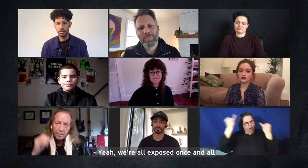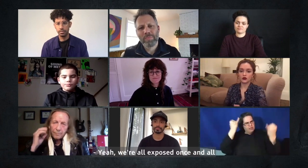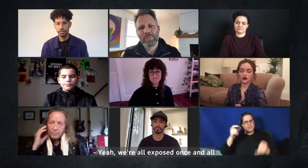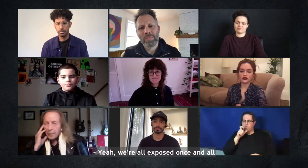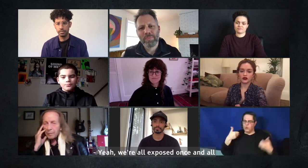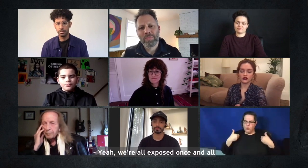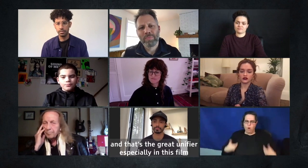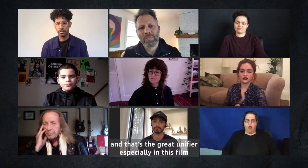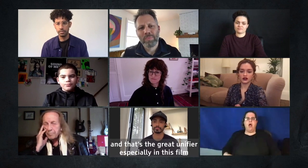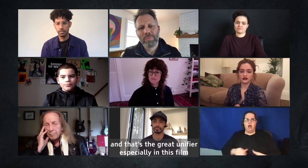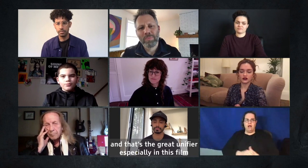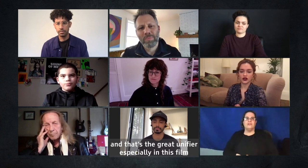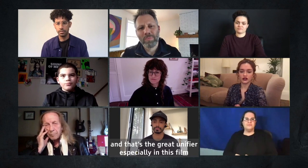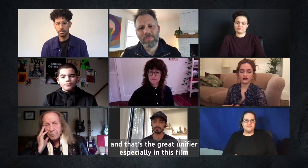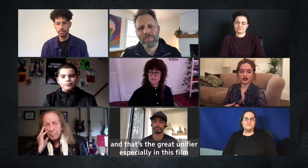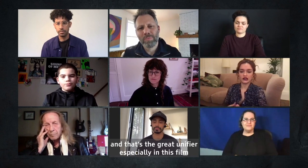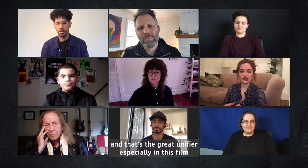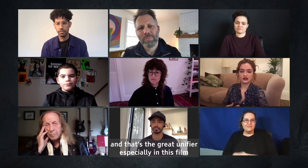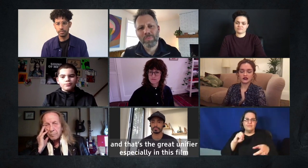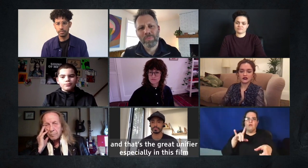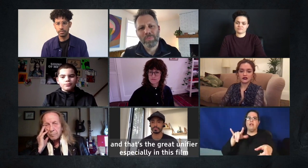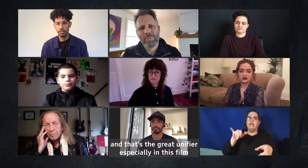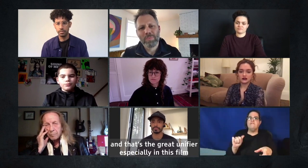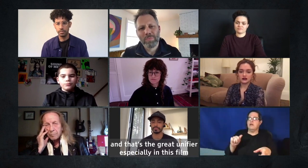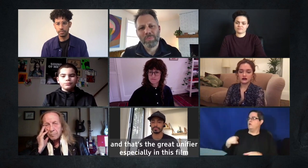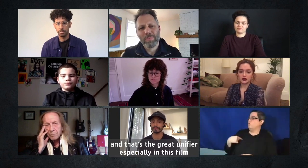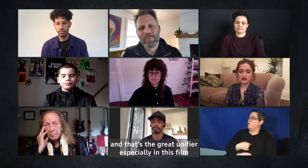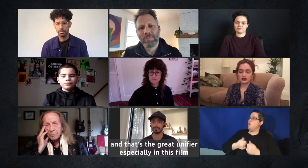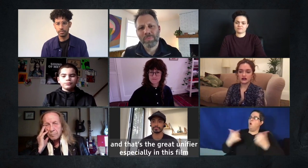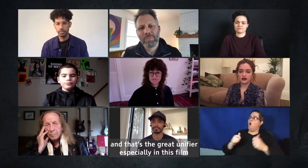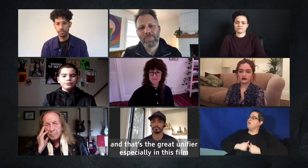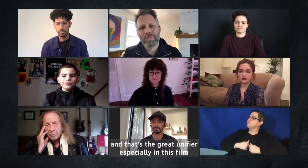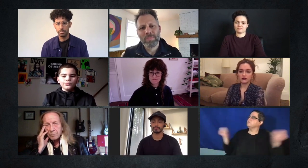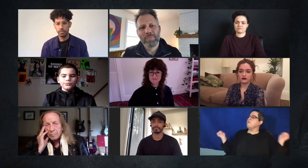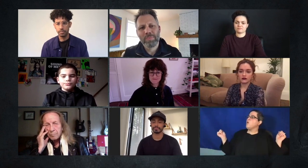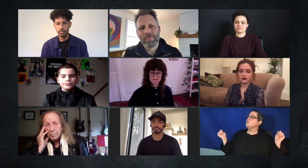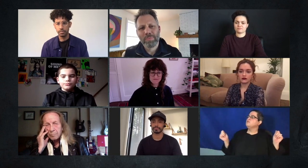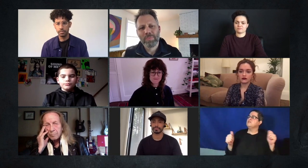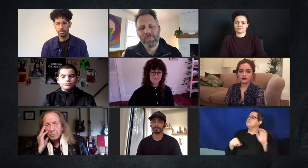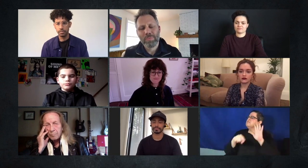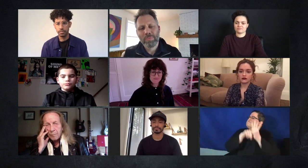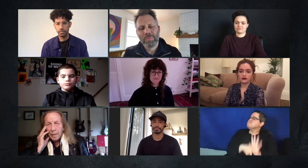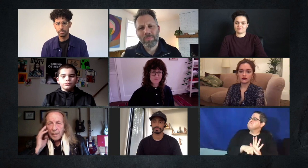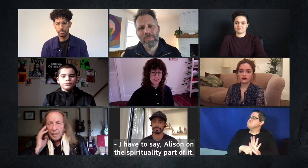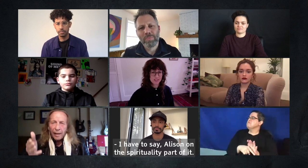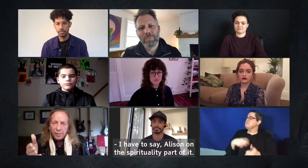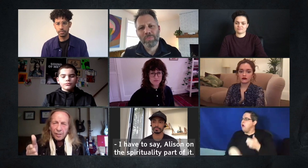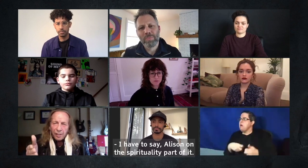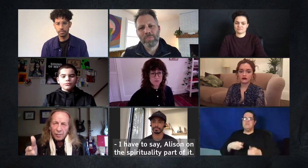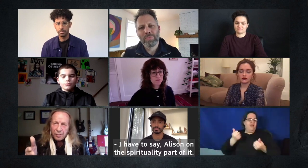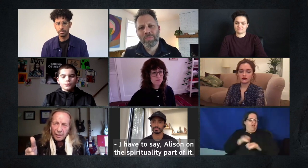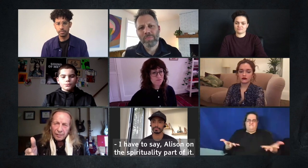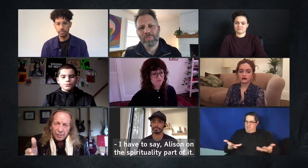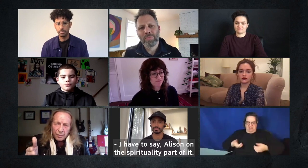exposed, warts and all, and that's the great unifier, especially in this film. And I have to